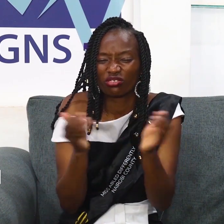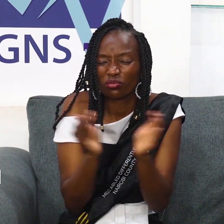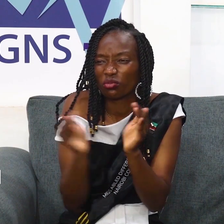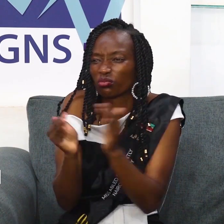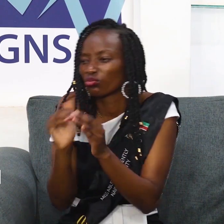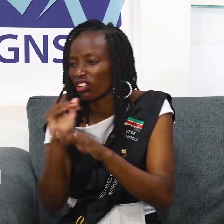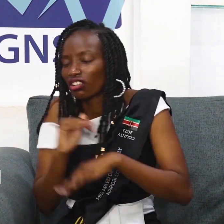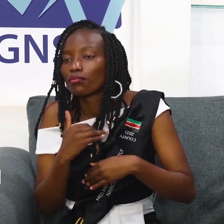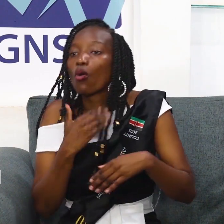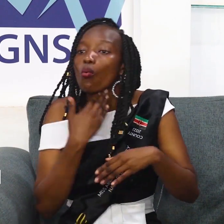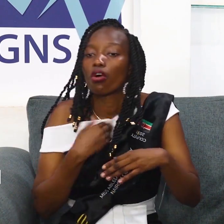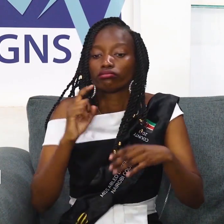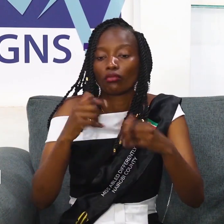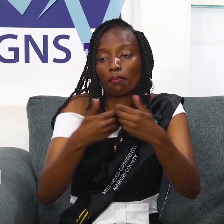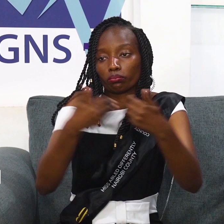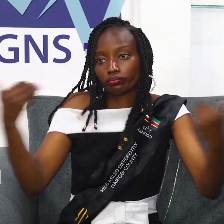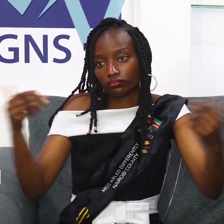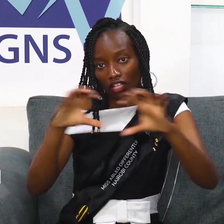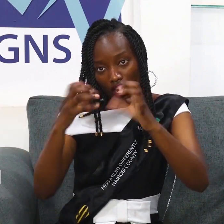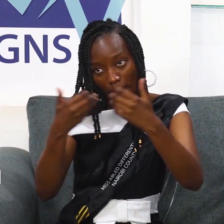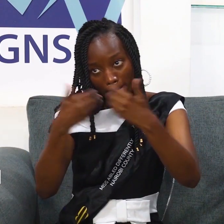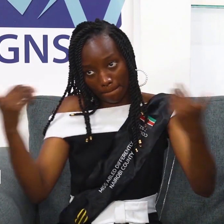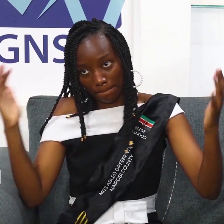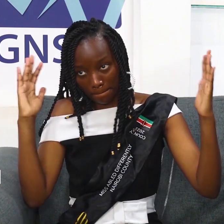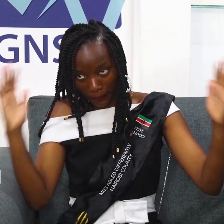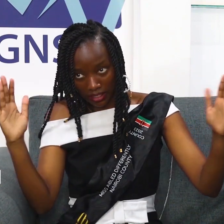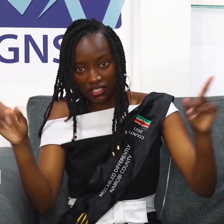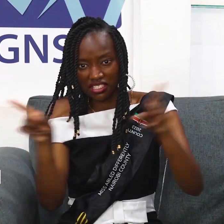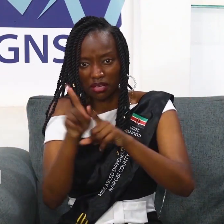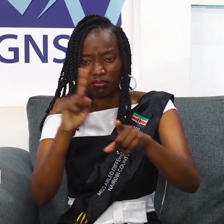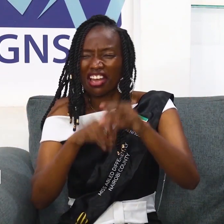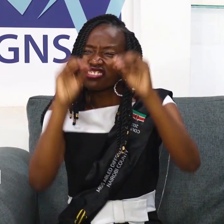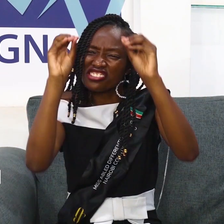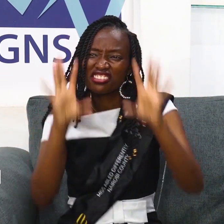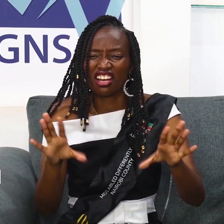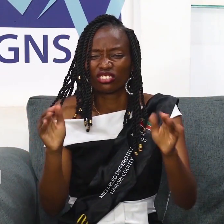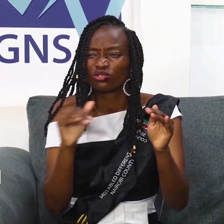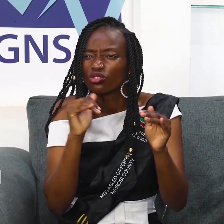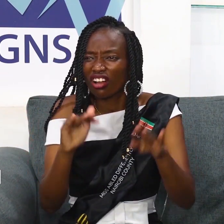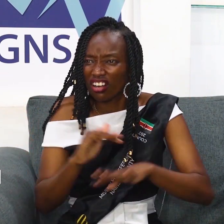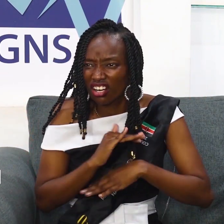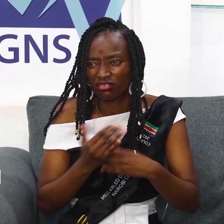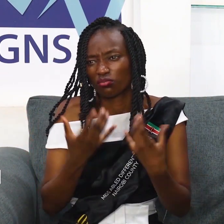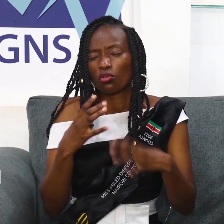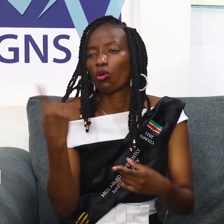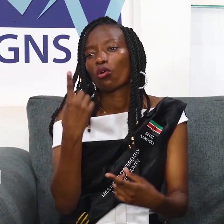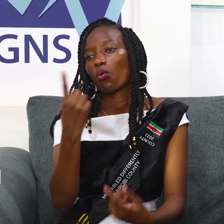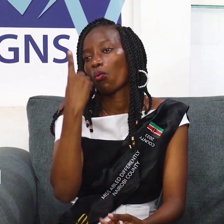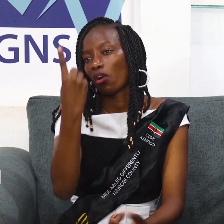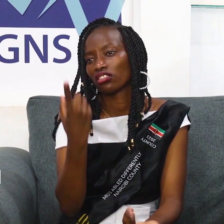about not enough classrooms, and sometimes the classrooms are small, and sometimes for separating the